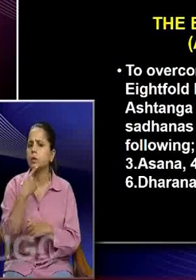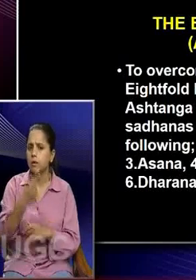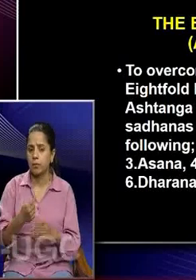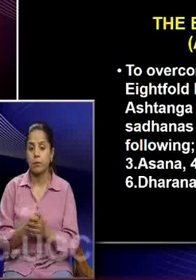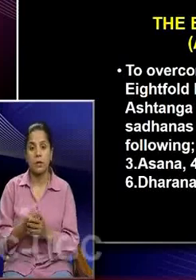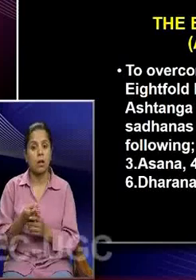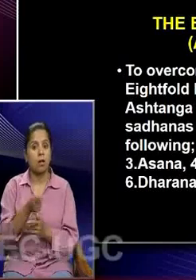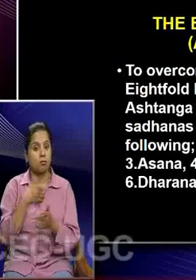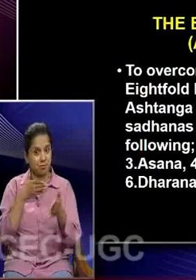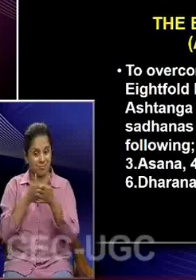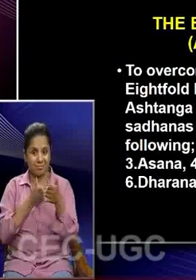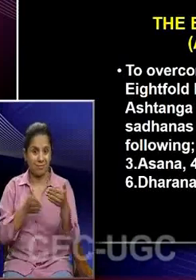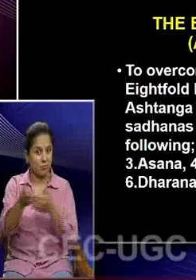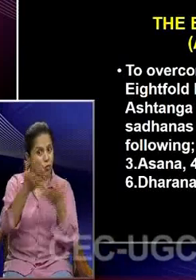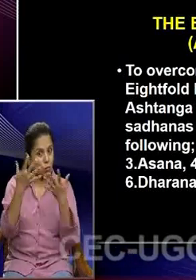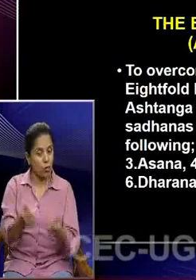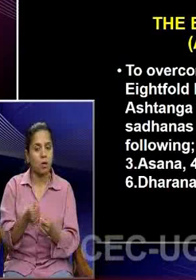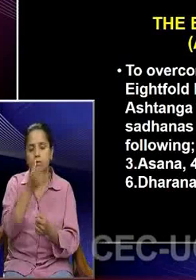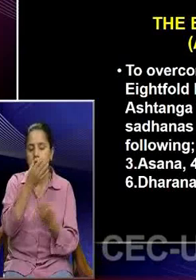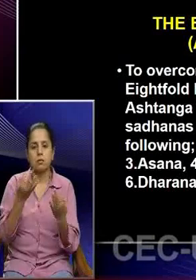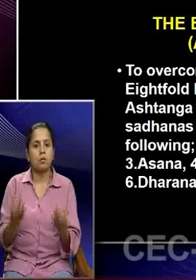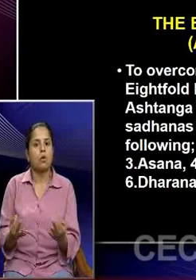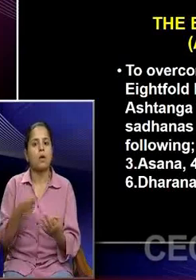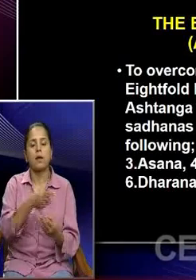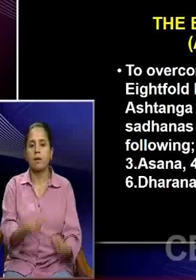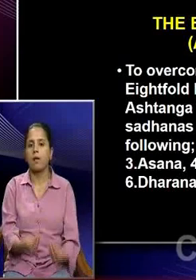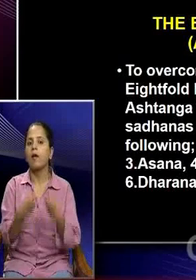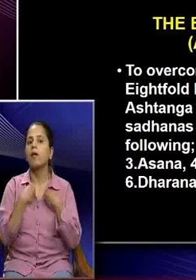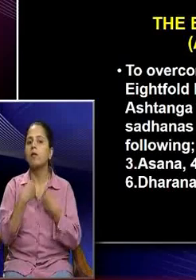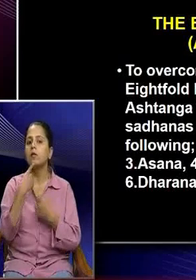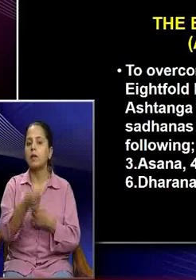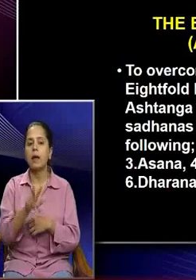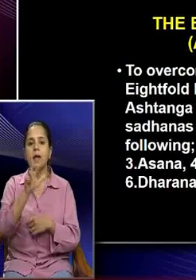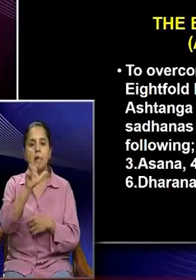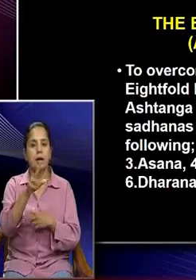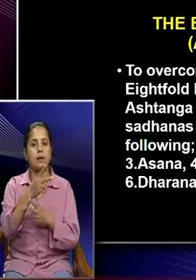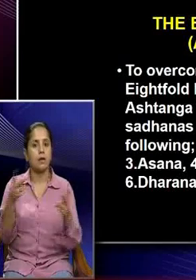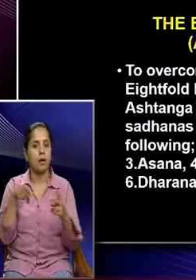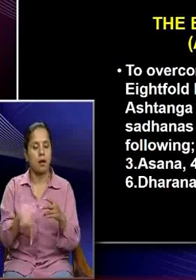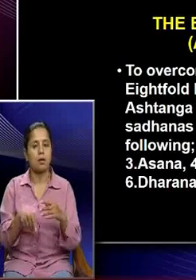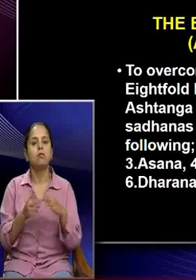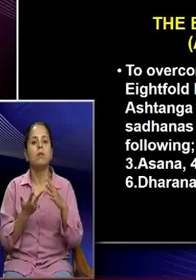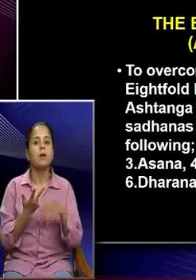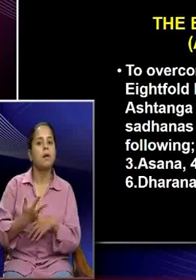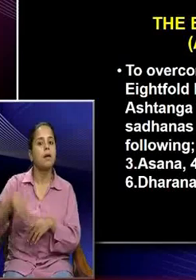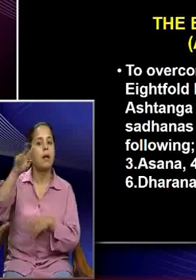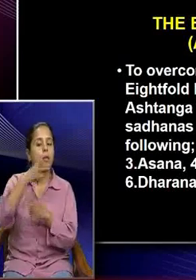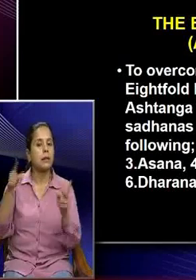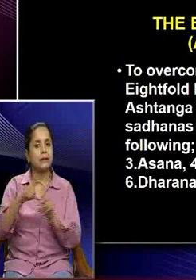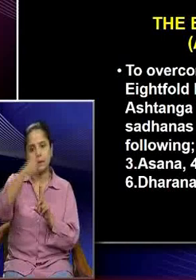To overcome them, yoga gives us eightfold path of